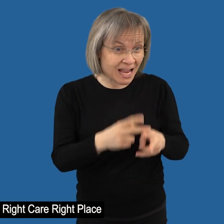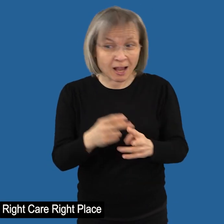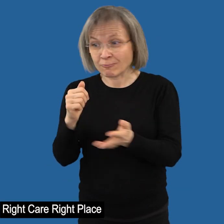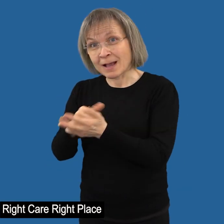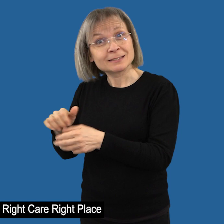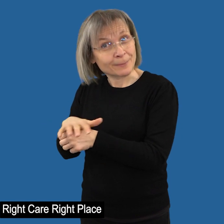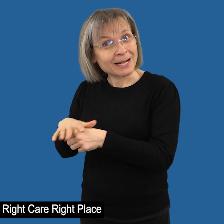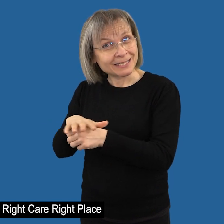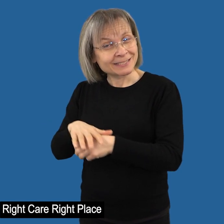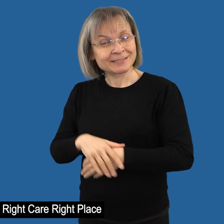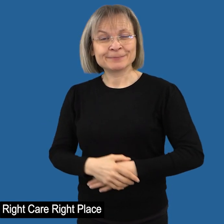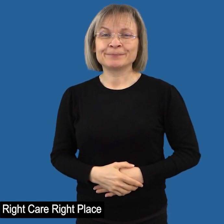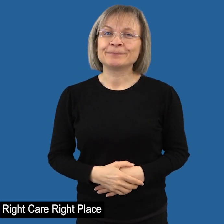Right care, right place.